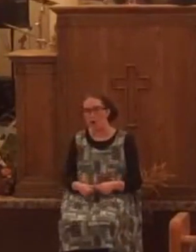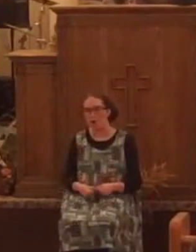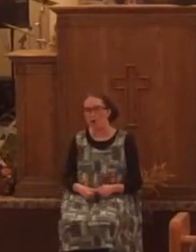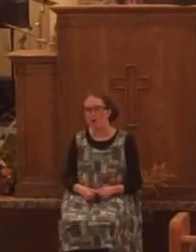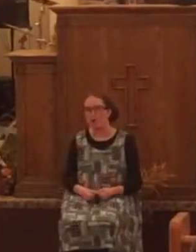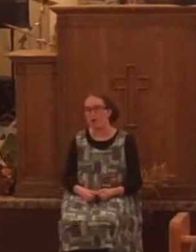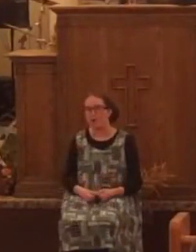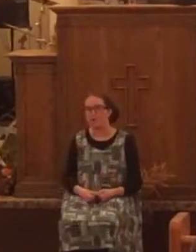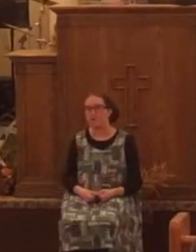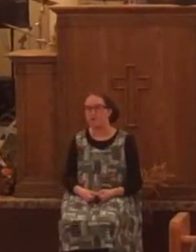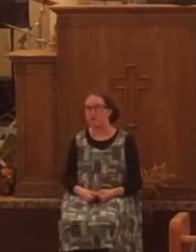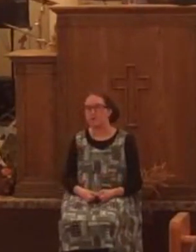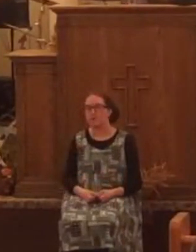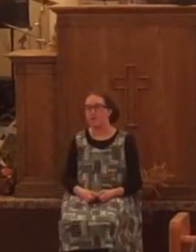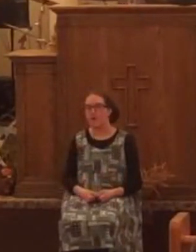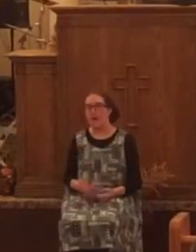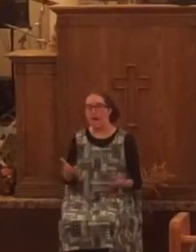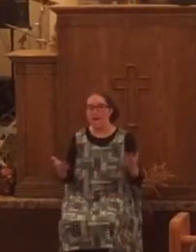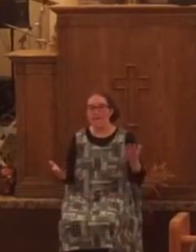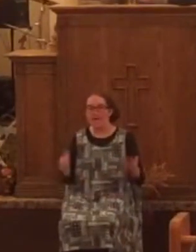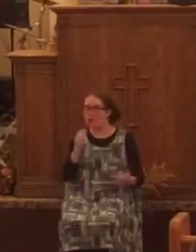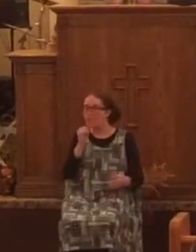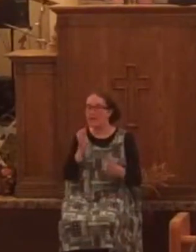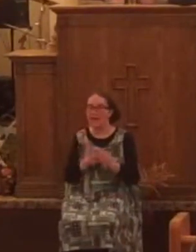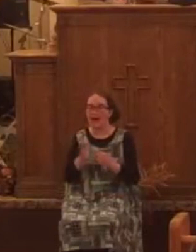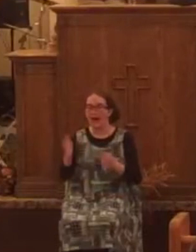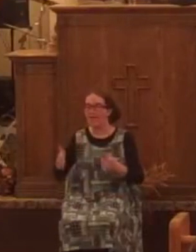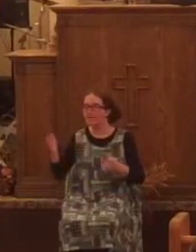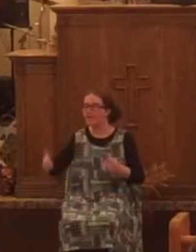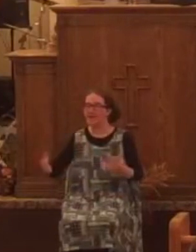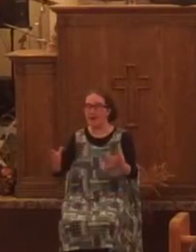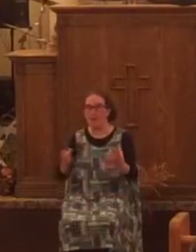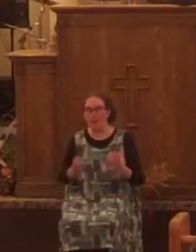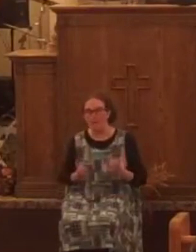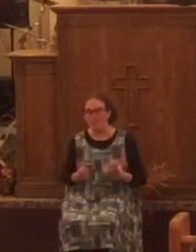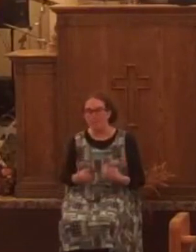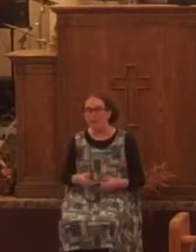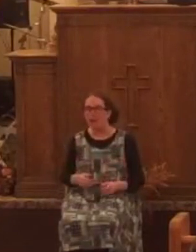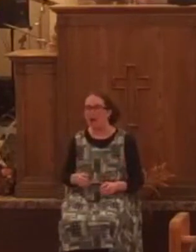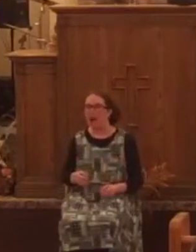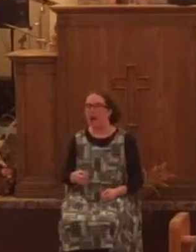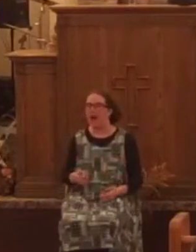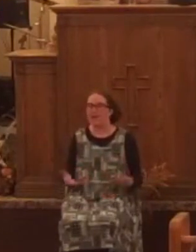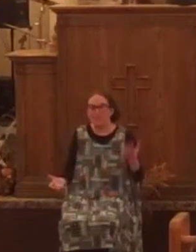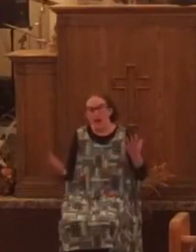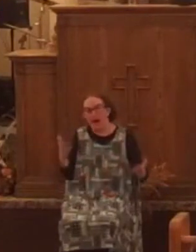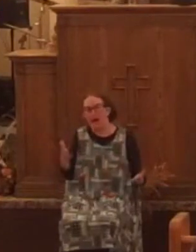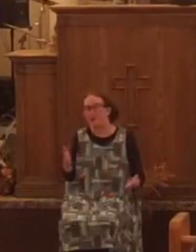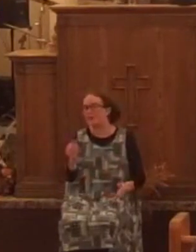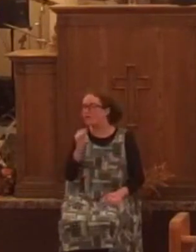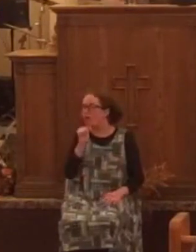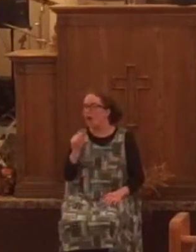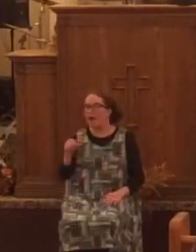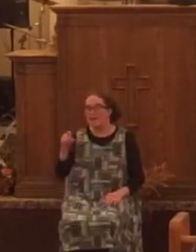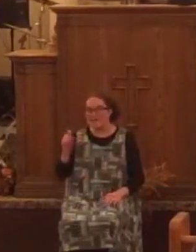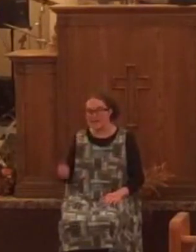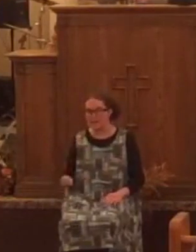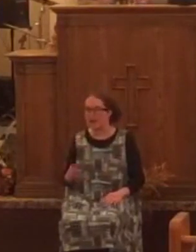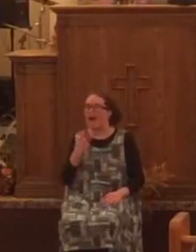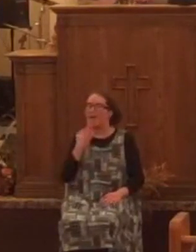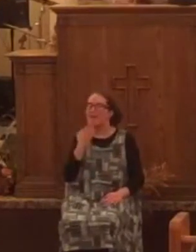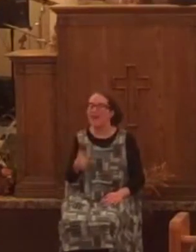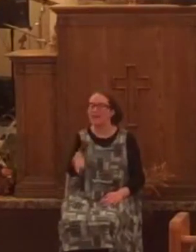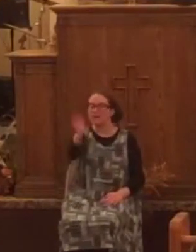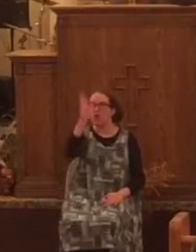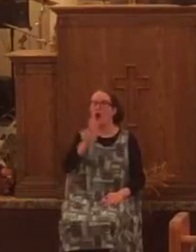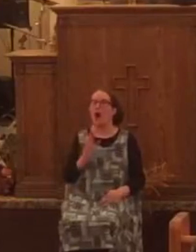devil. Amen. That I may not be everything I want to be. And I'm probably not everything I should be. But I thank